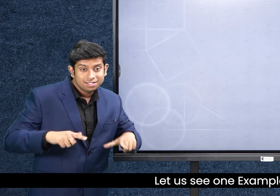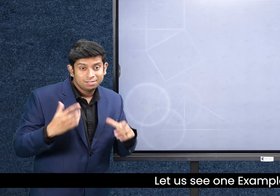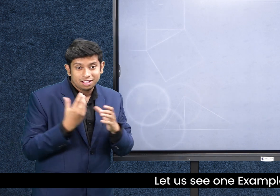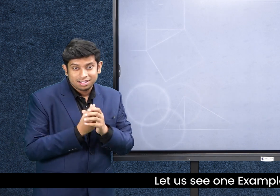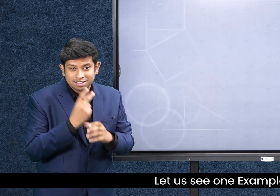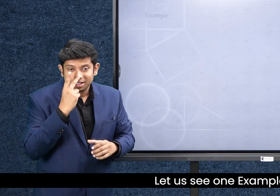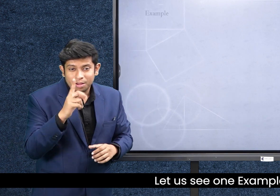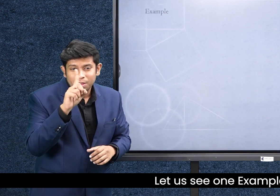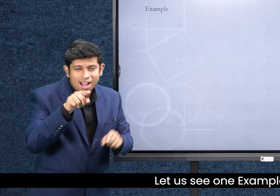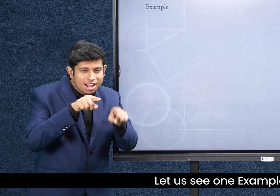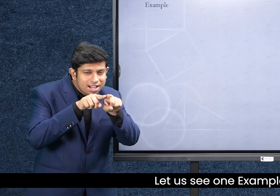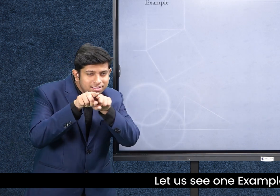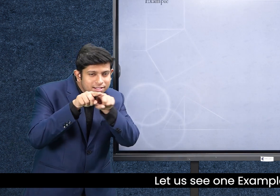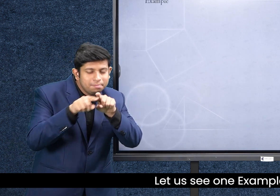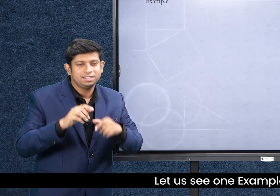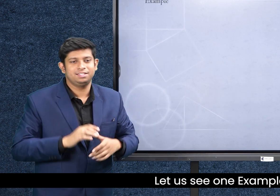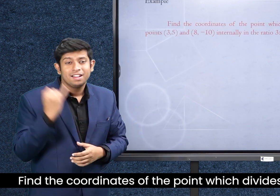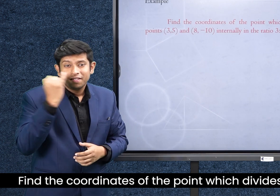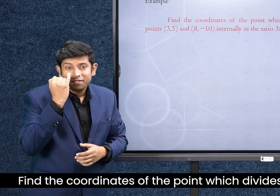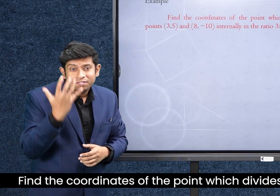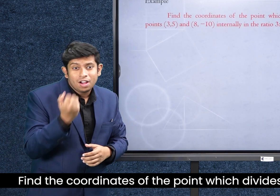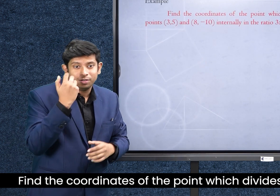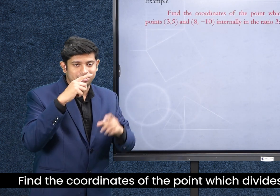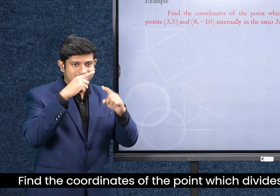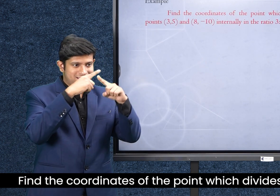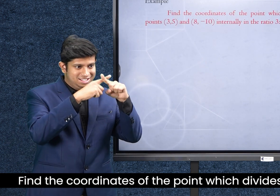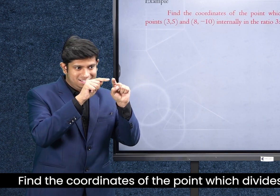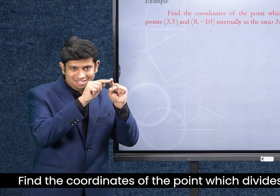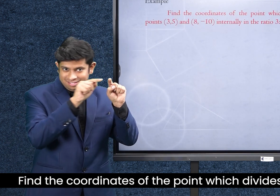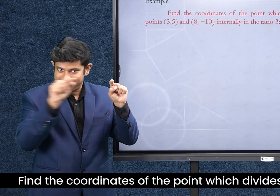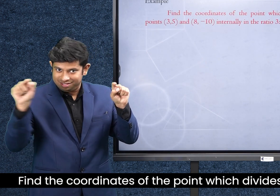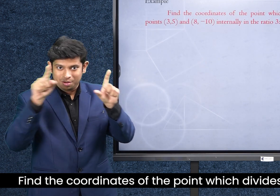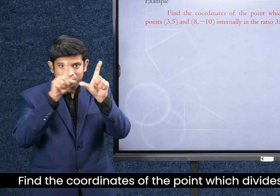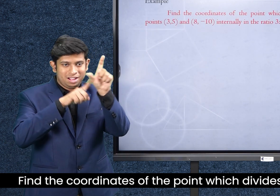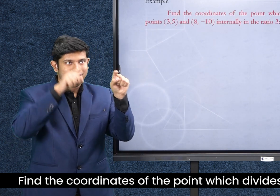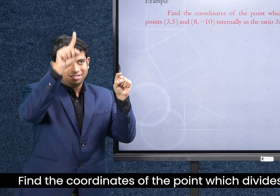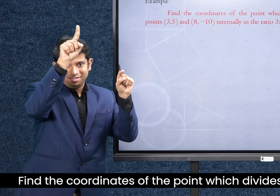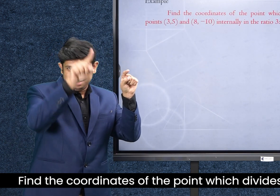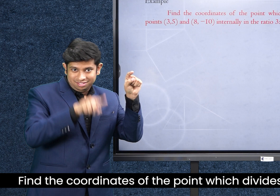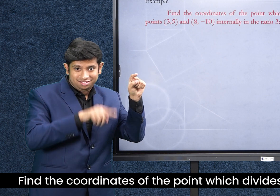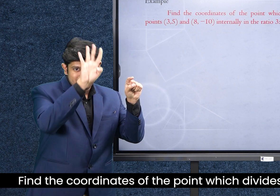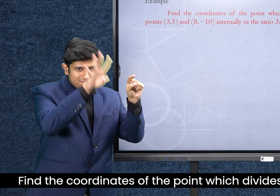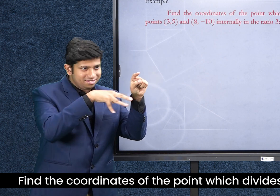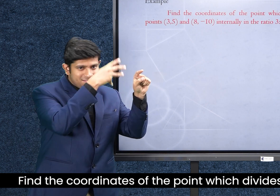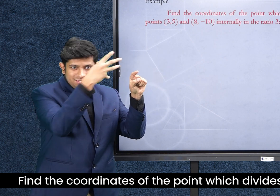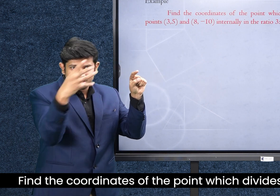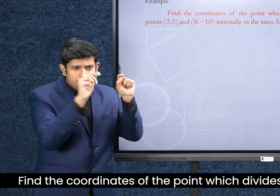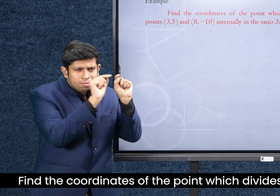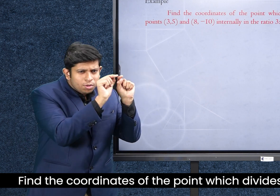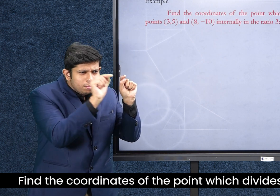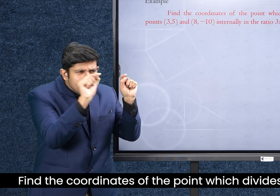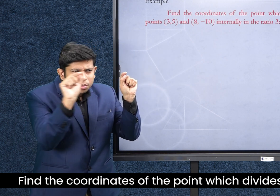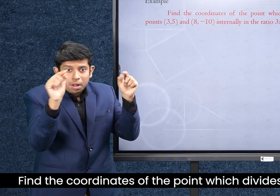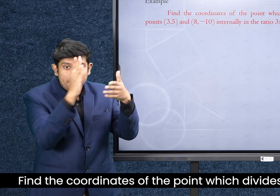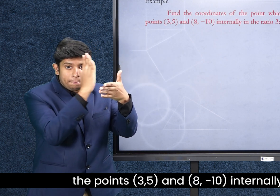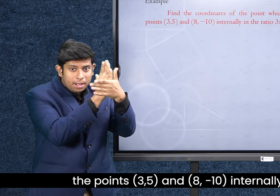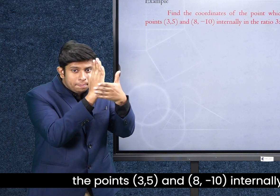Let us see one example. Find the coordinates of the point which divides the line segment joining the points